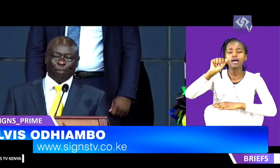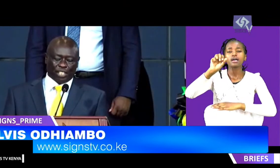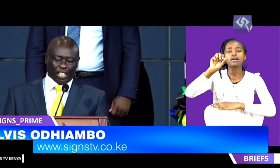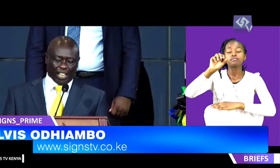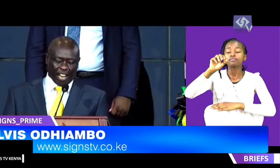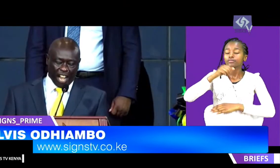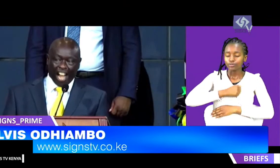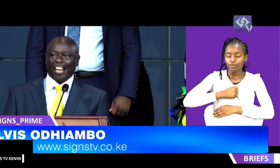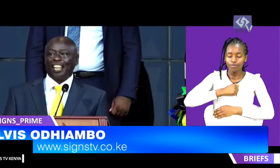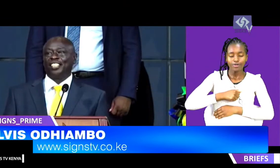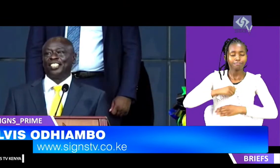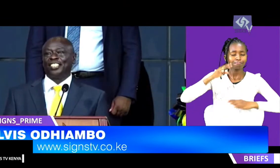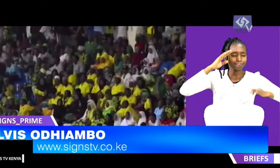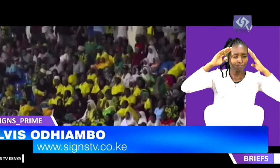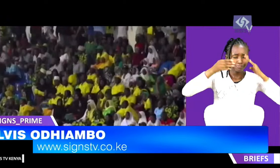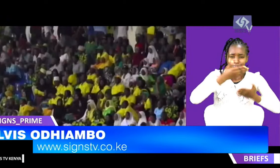Hamjambo tena.